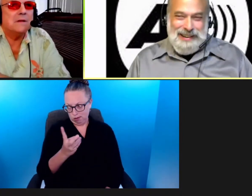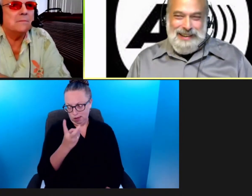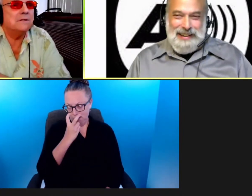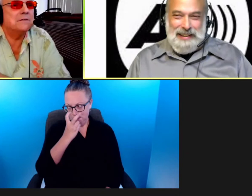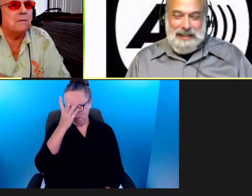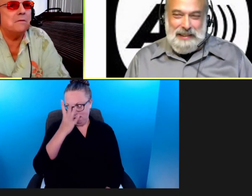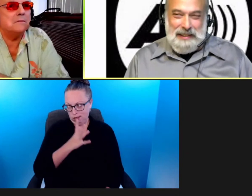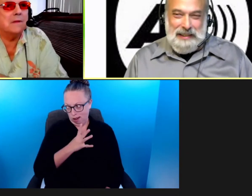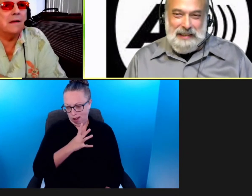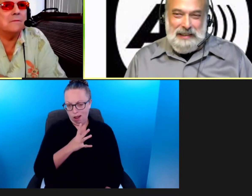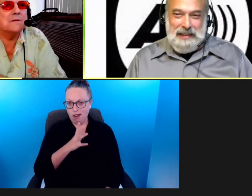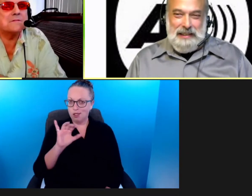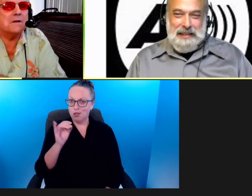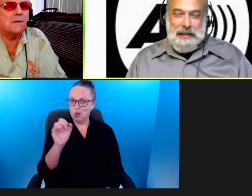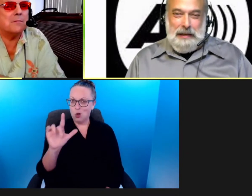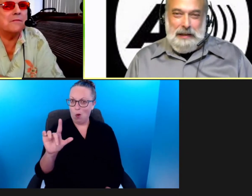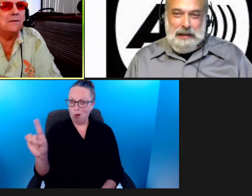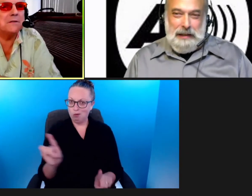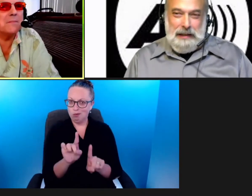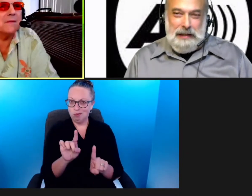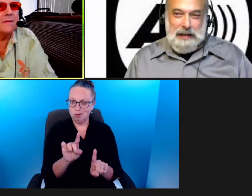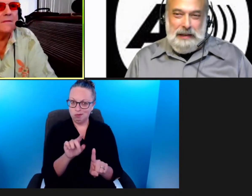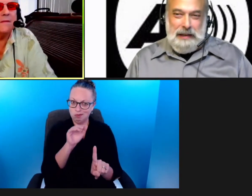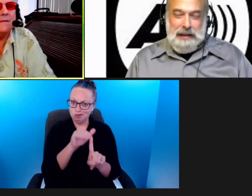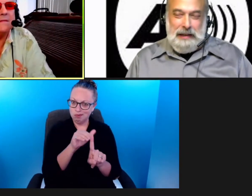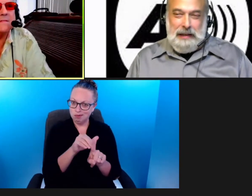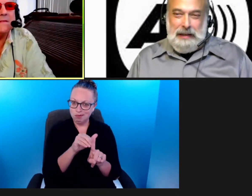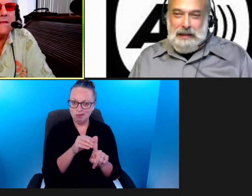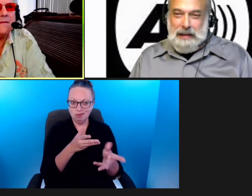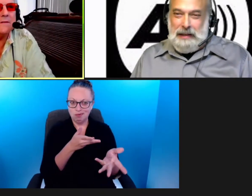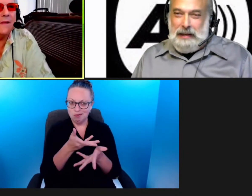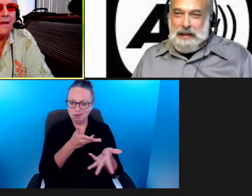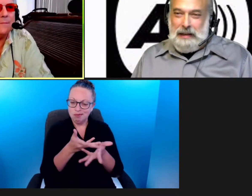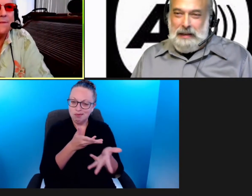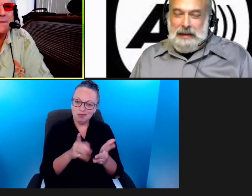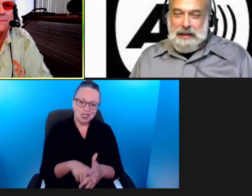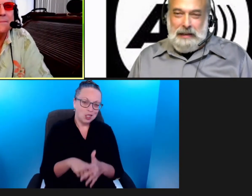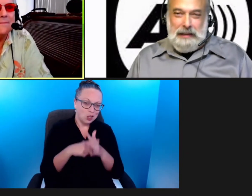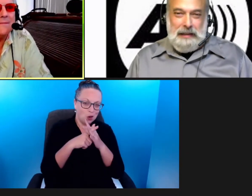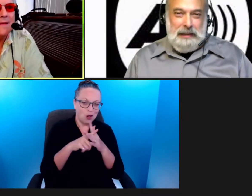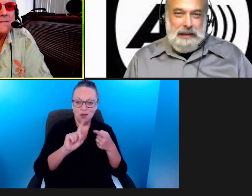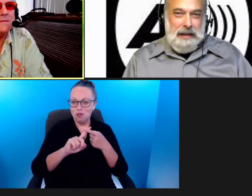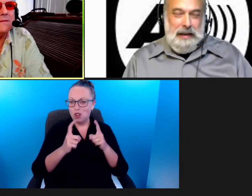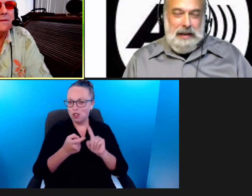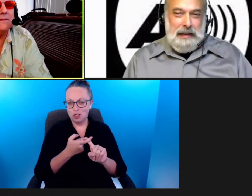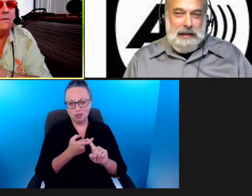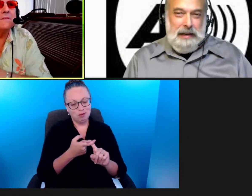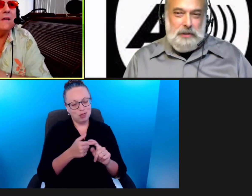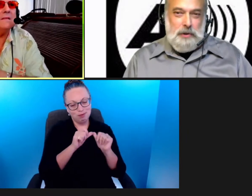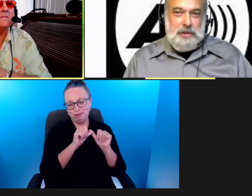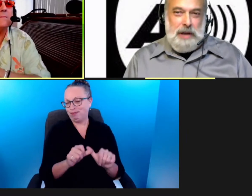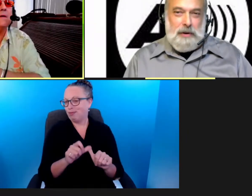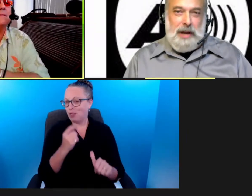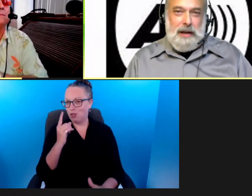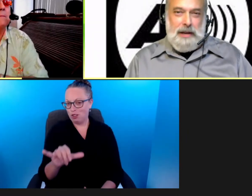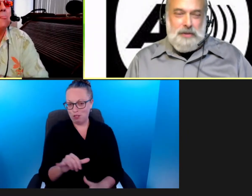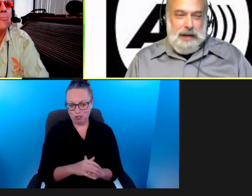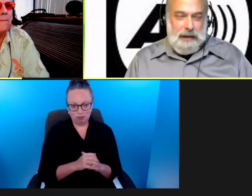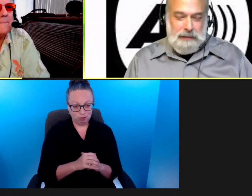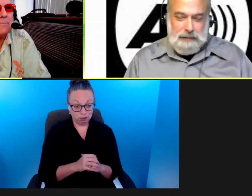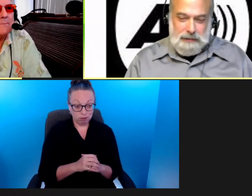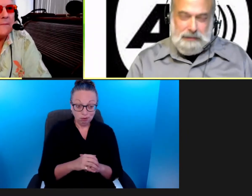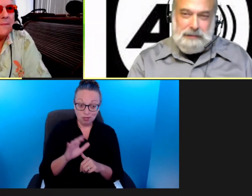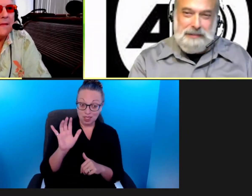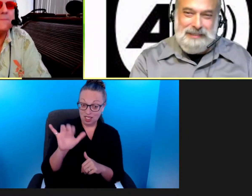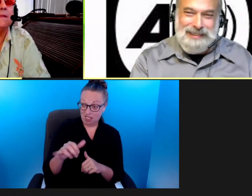right. But Joel. And we struck up a friendship that has never gapped. So, Joel, tell us. Several decades